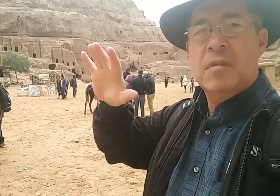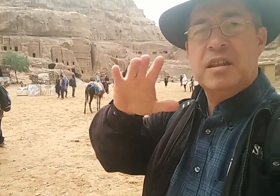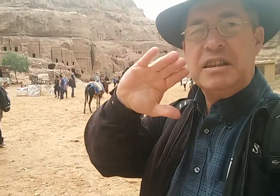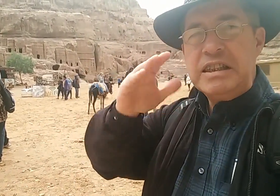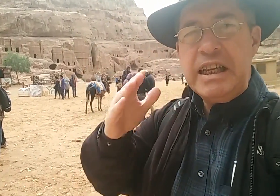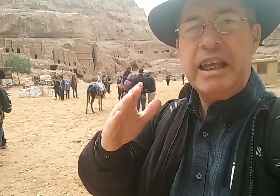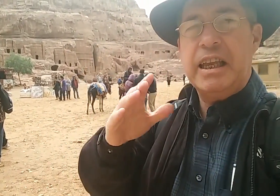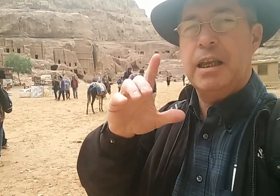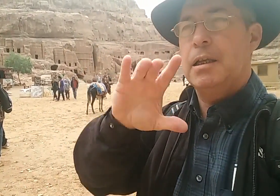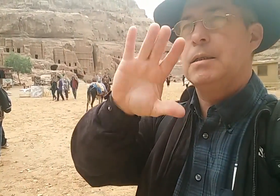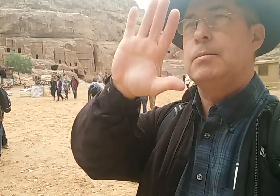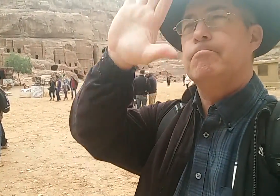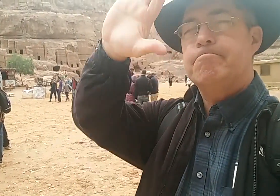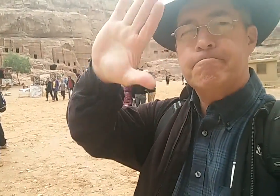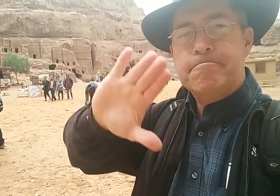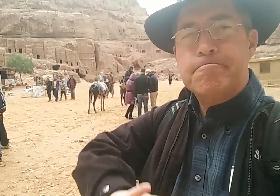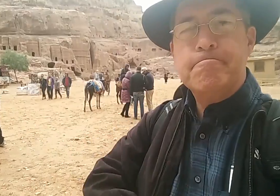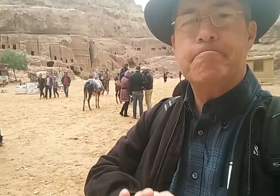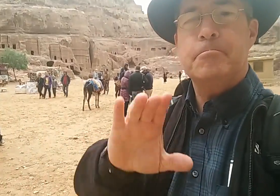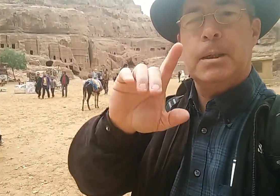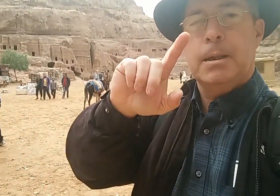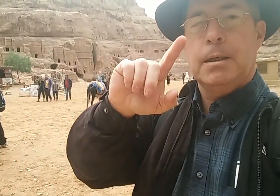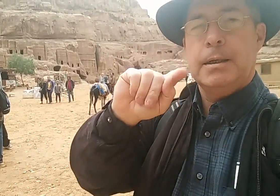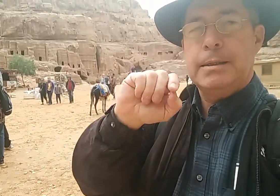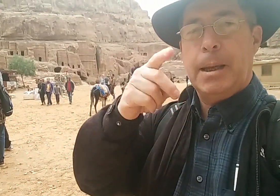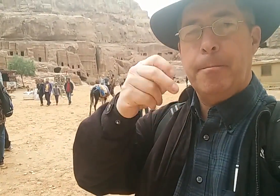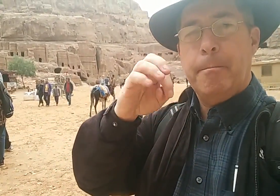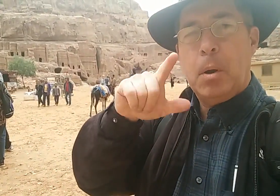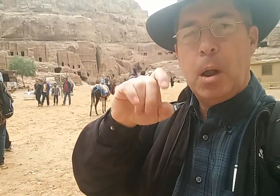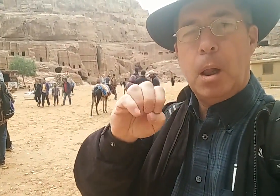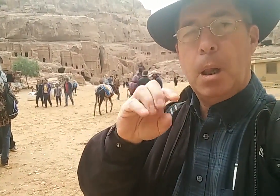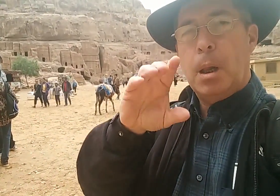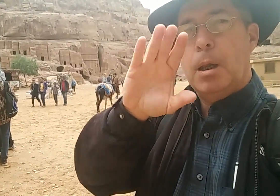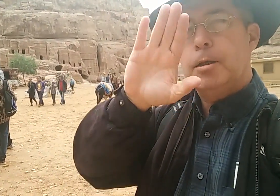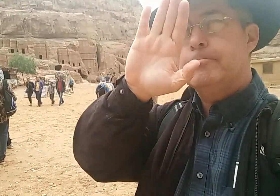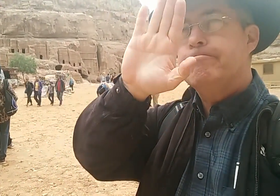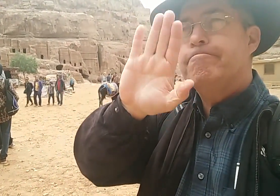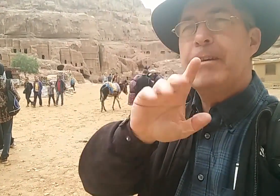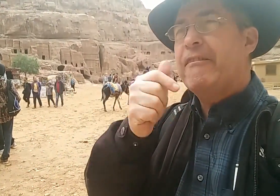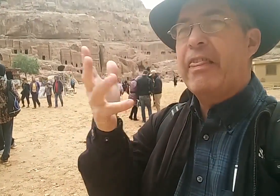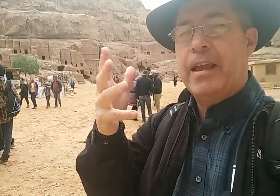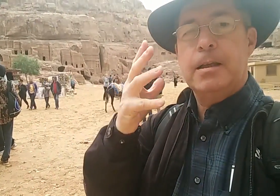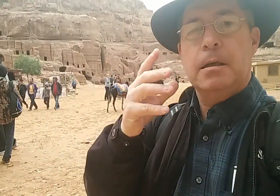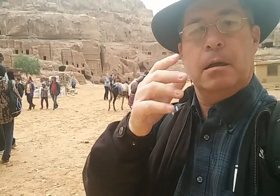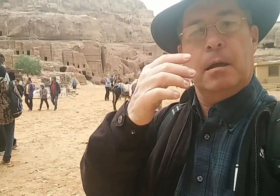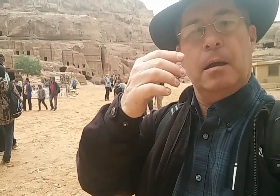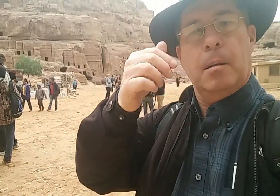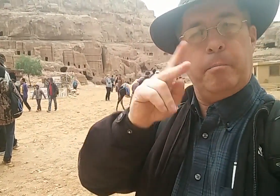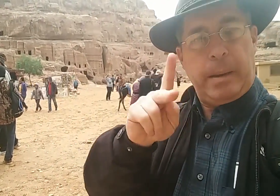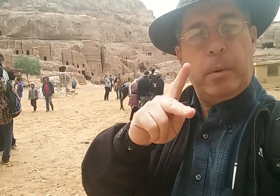You'll notice here that everything that is built, it's built out of stone. There are temples, there